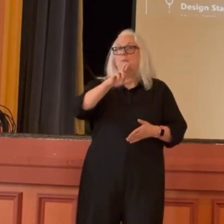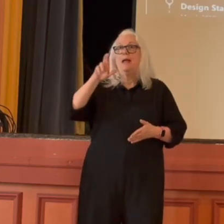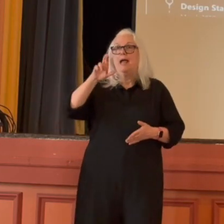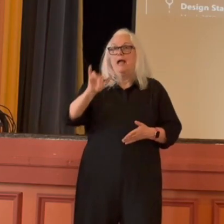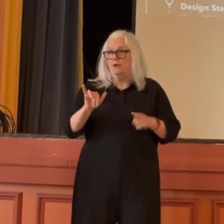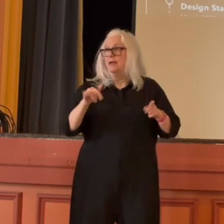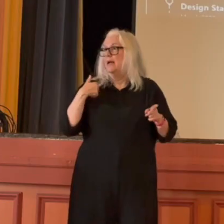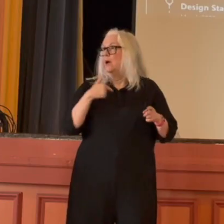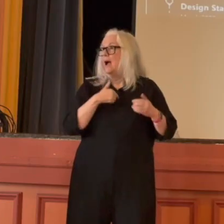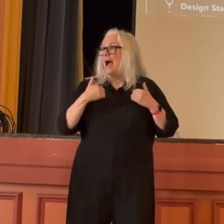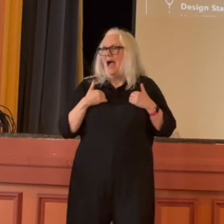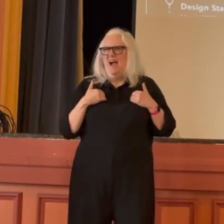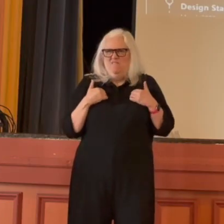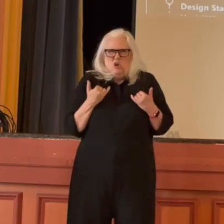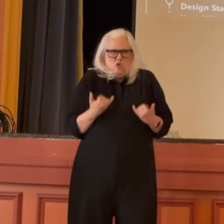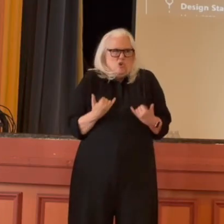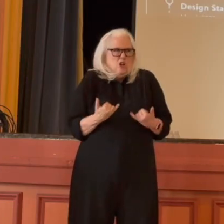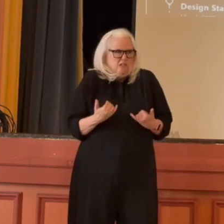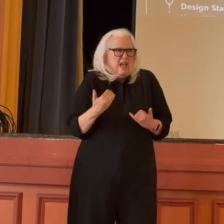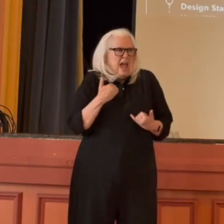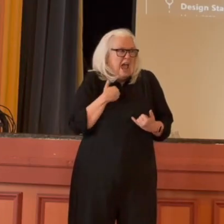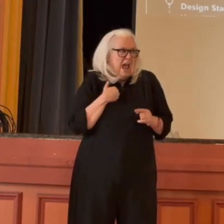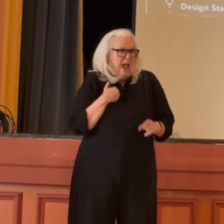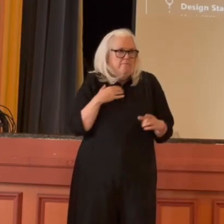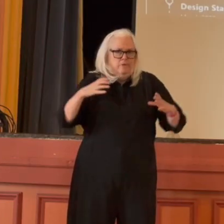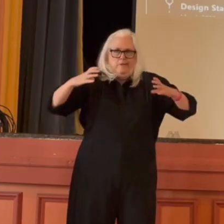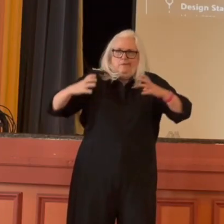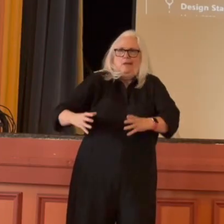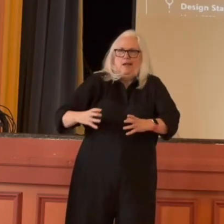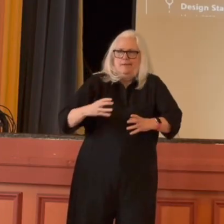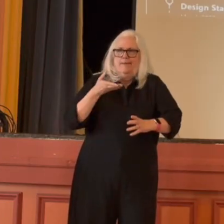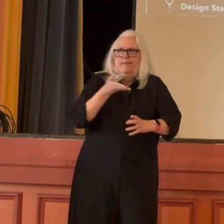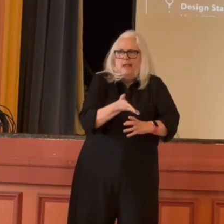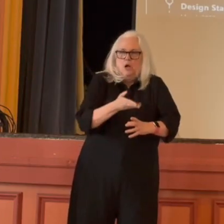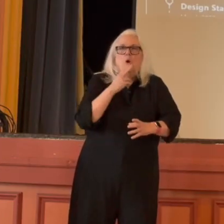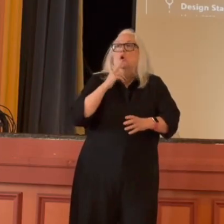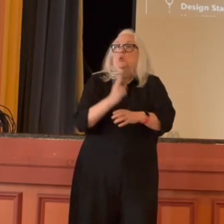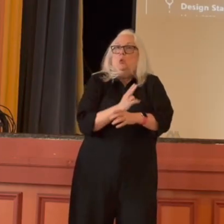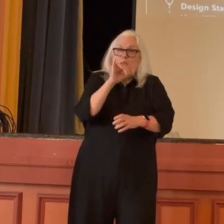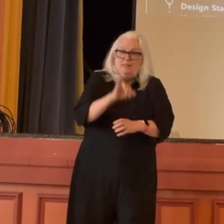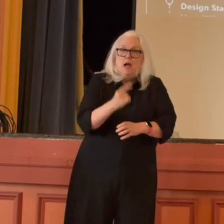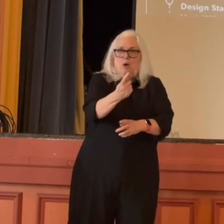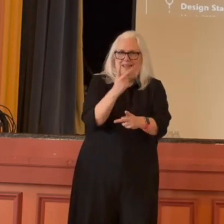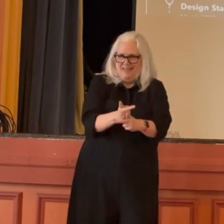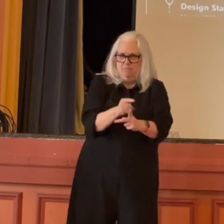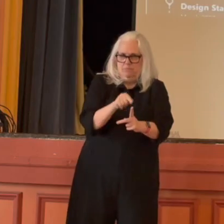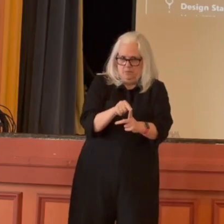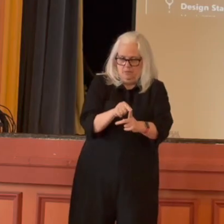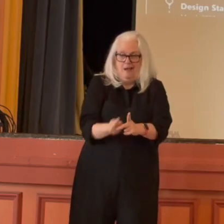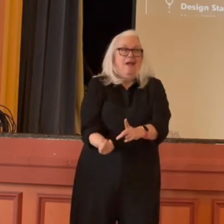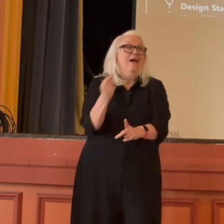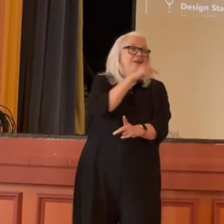we have an existing chamber, and we're going to use the combination of these two to, again, create